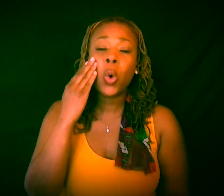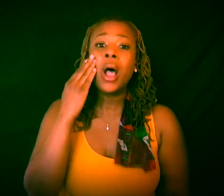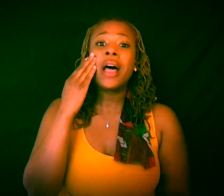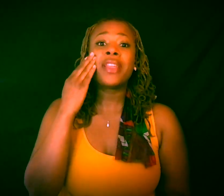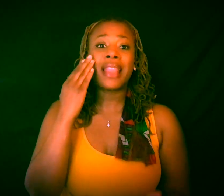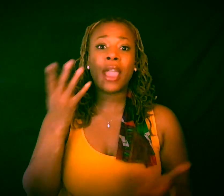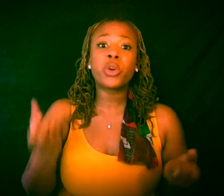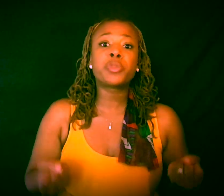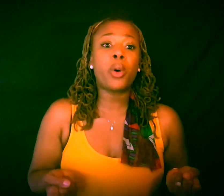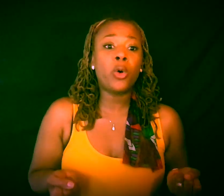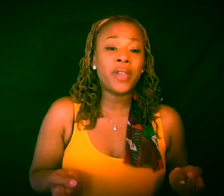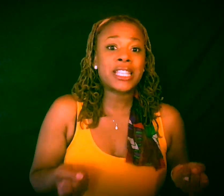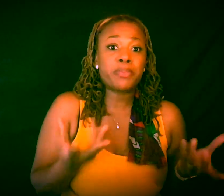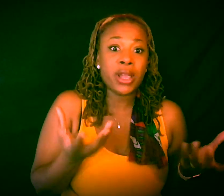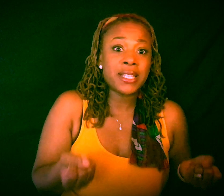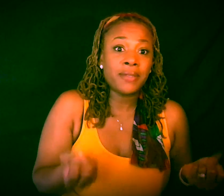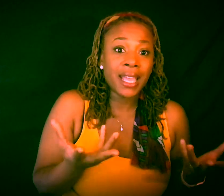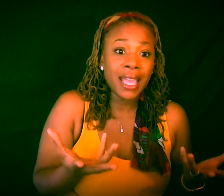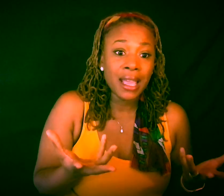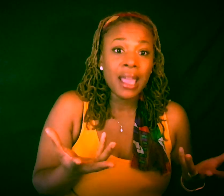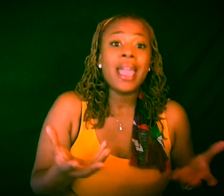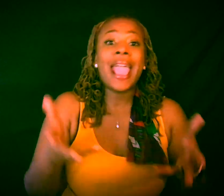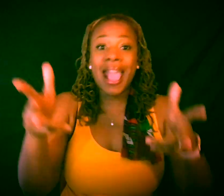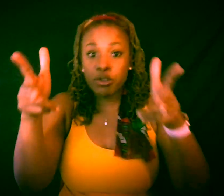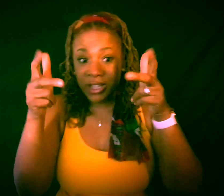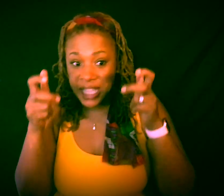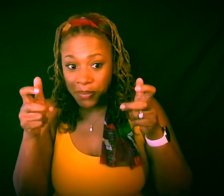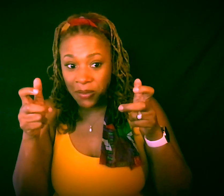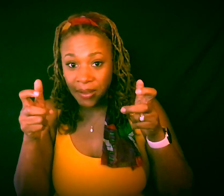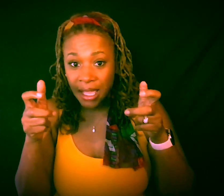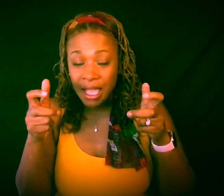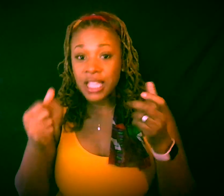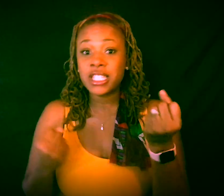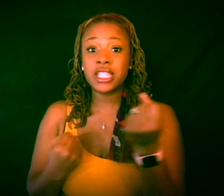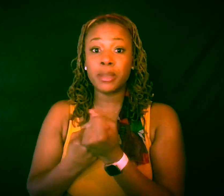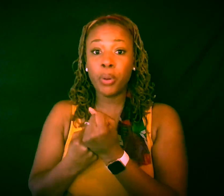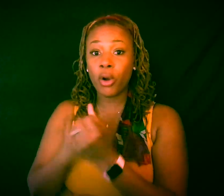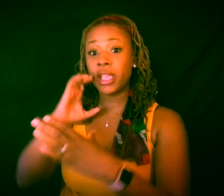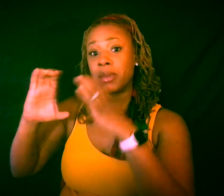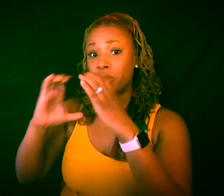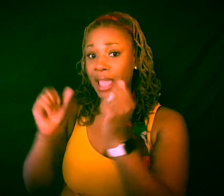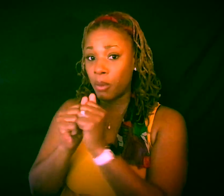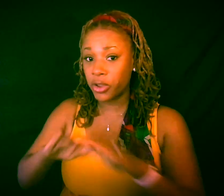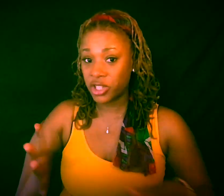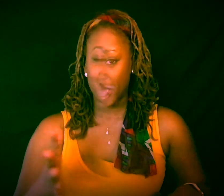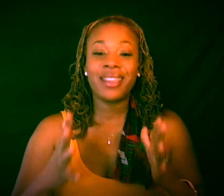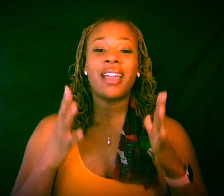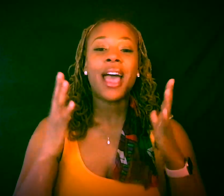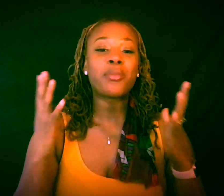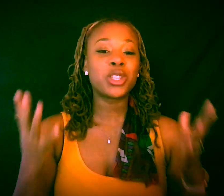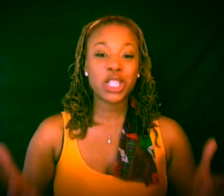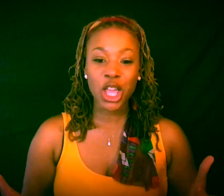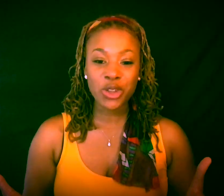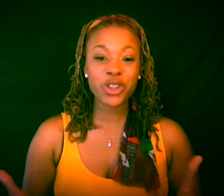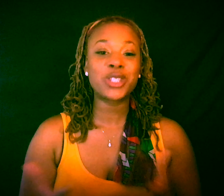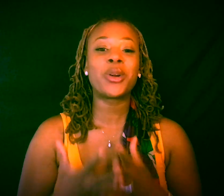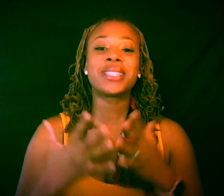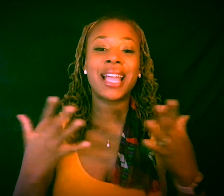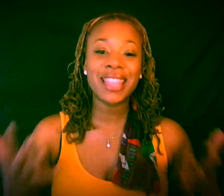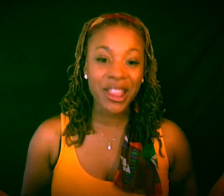the language both expressively and receptively to support and communicate with your child. I'm just another resource, another